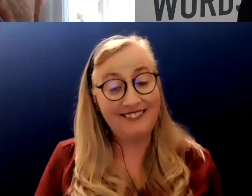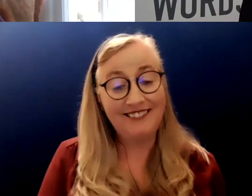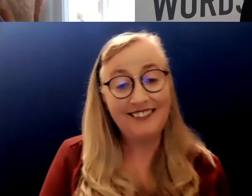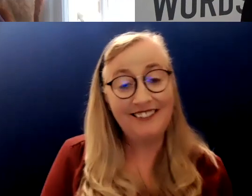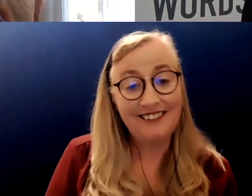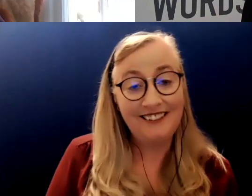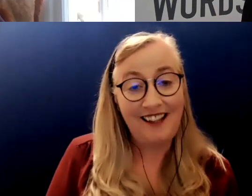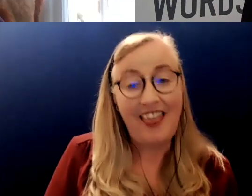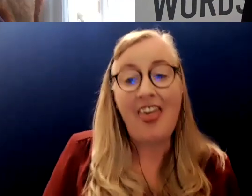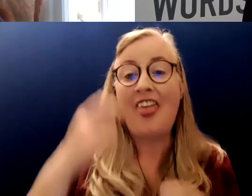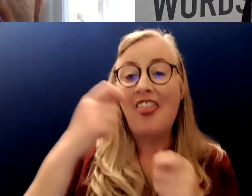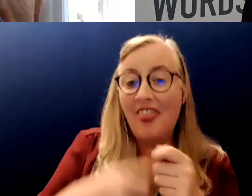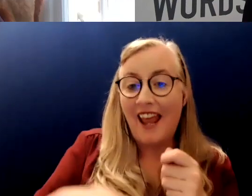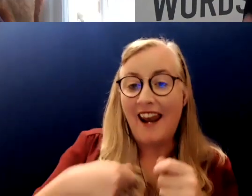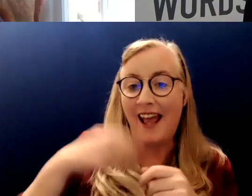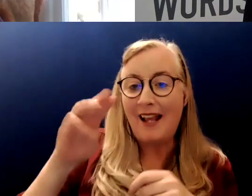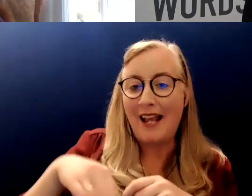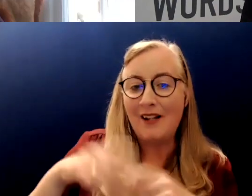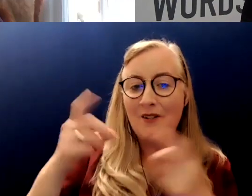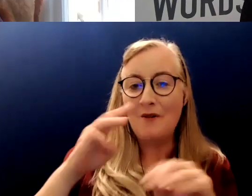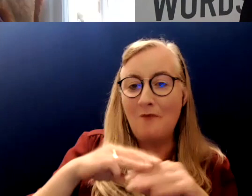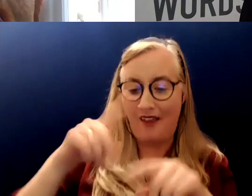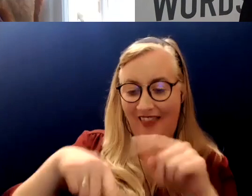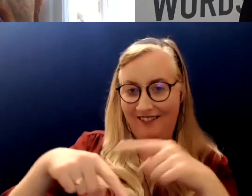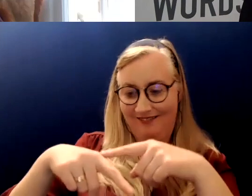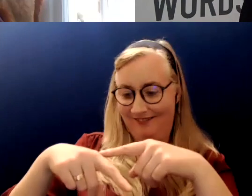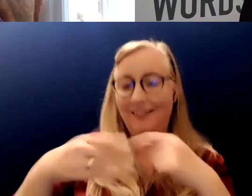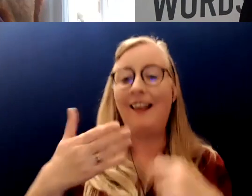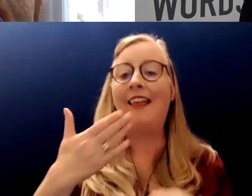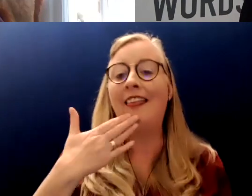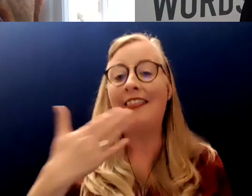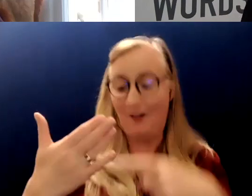Because then I could do more than just say, thank you.